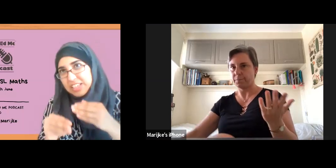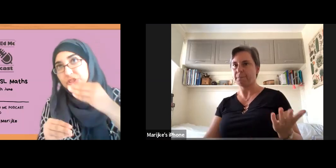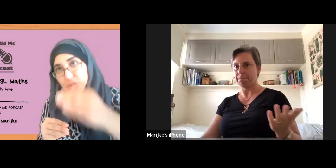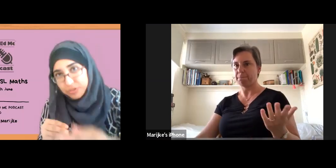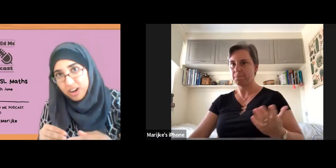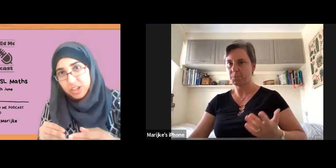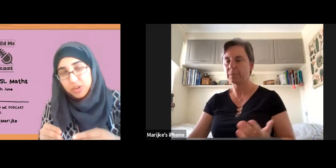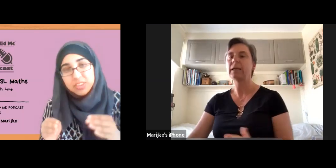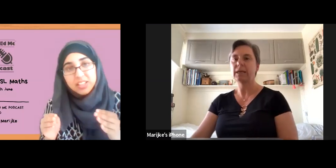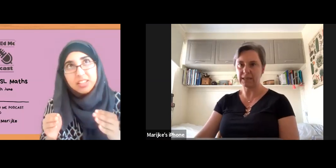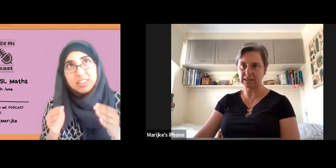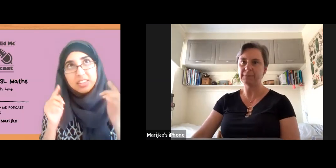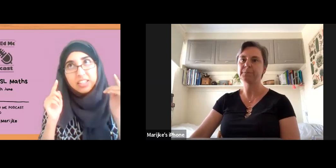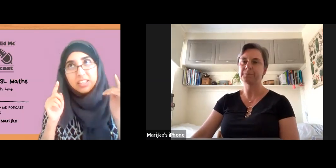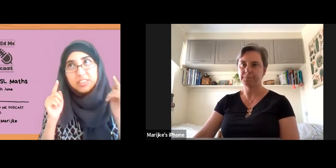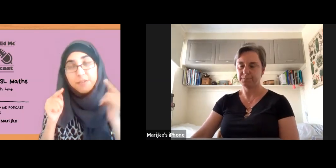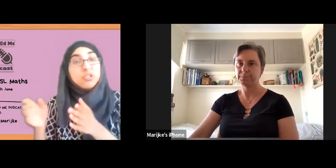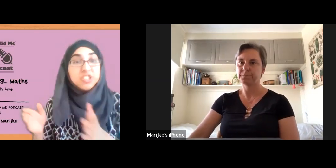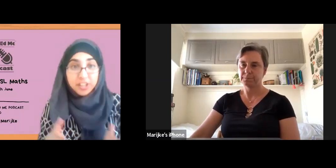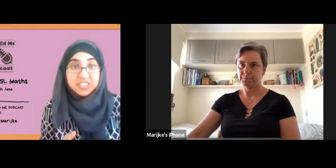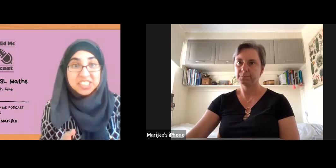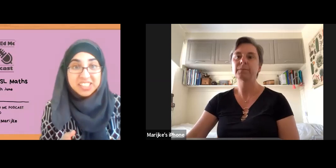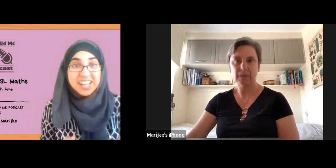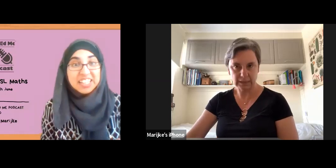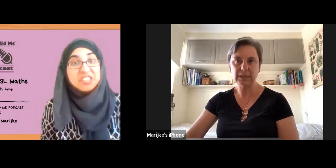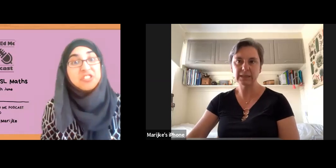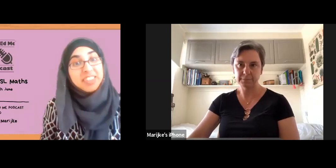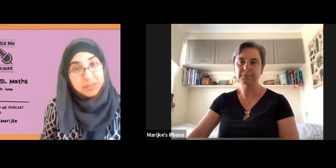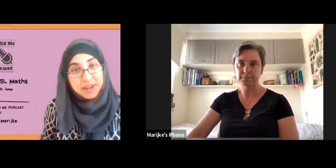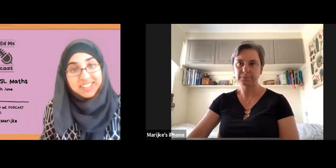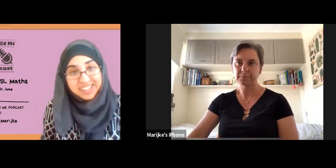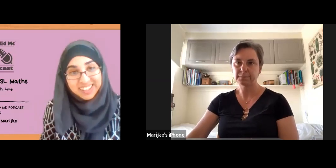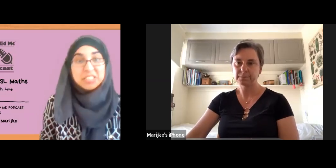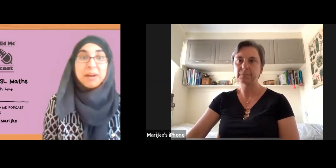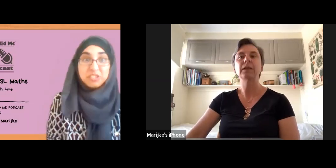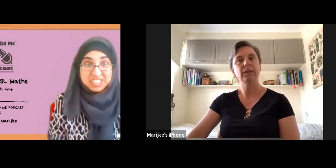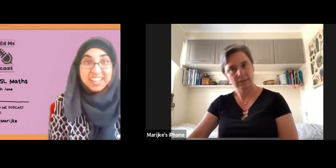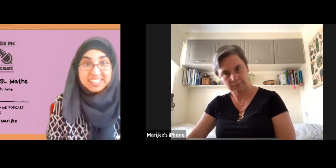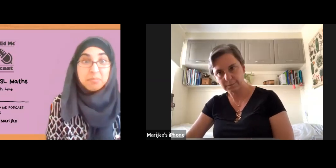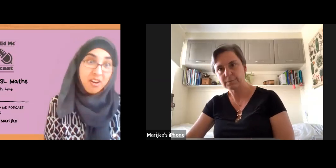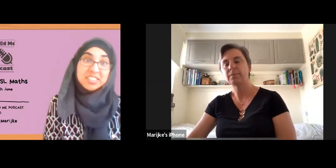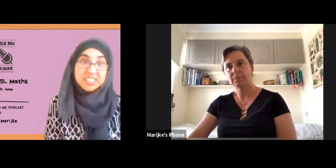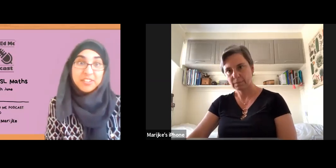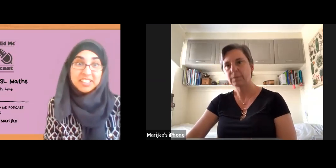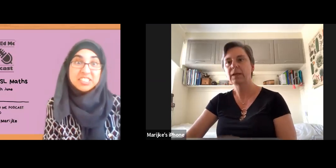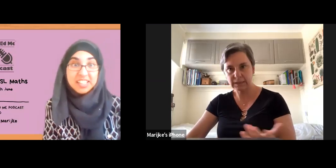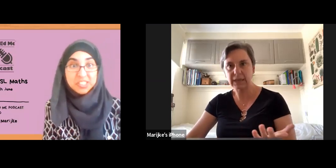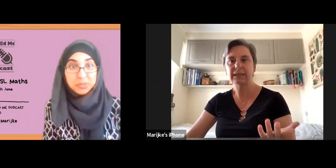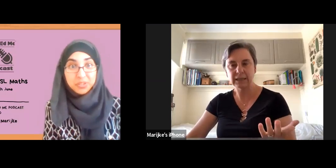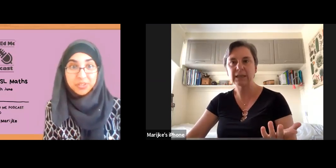too far, though, the focus shifts. And it's not then about the learning, it's about just getting the marks and the grades to get... Exactly.